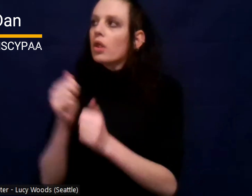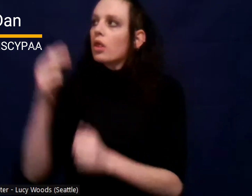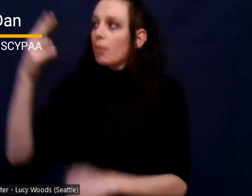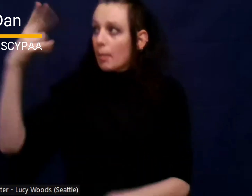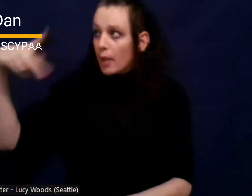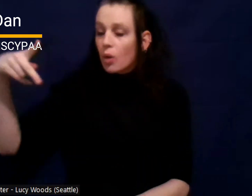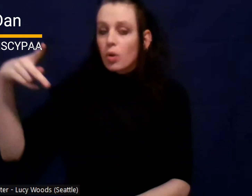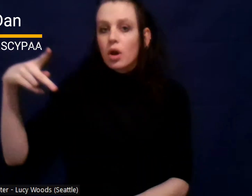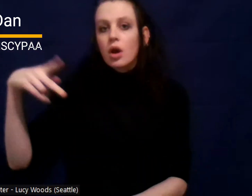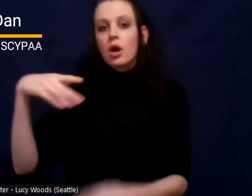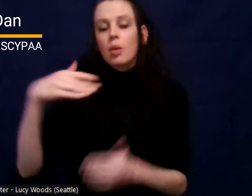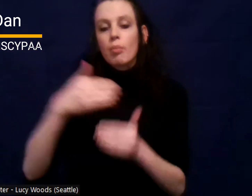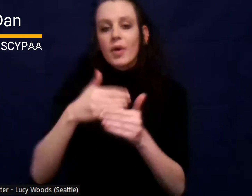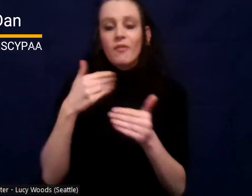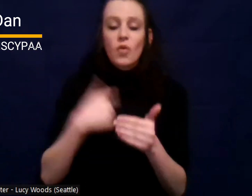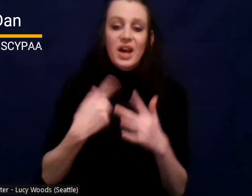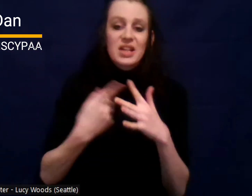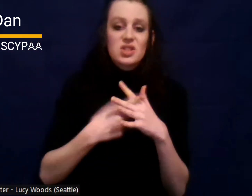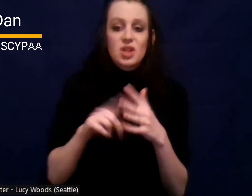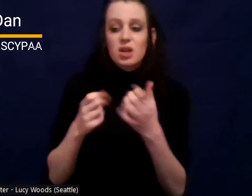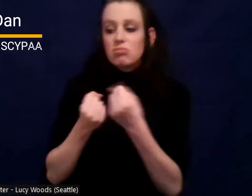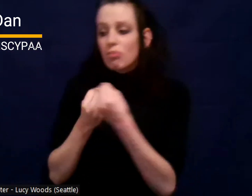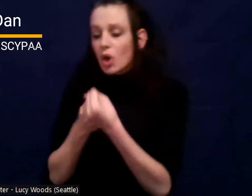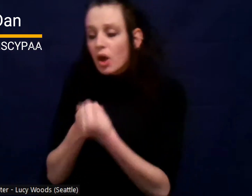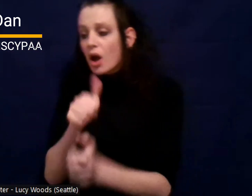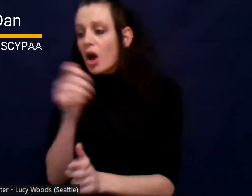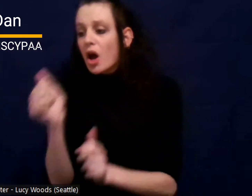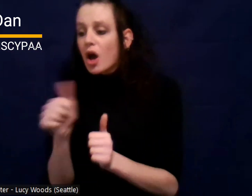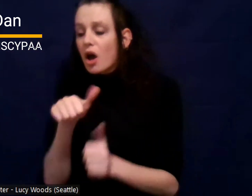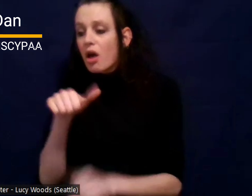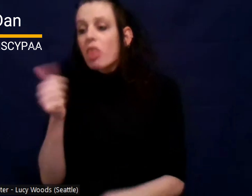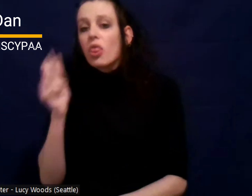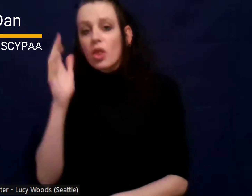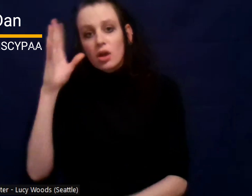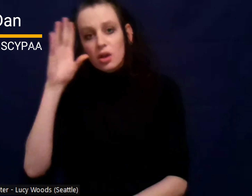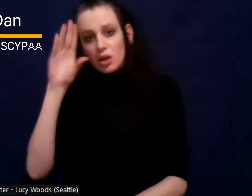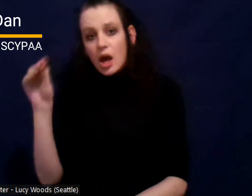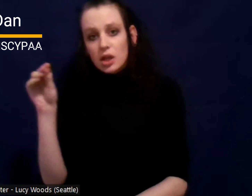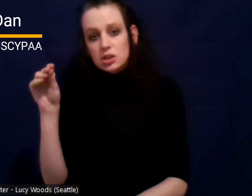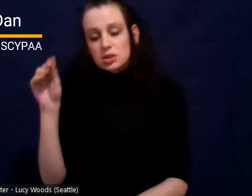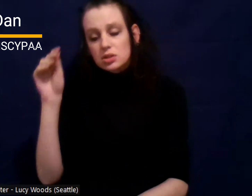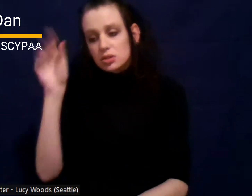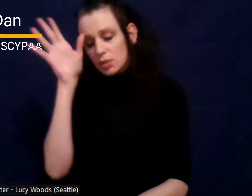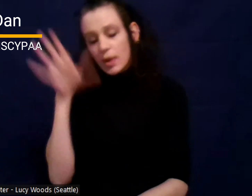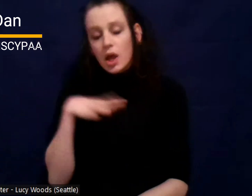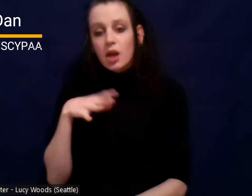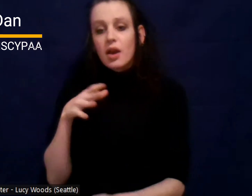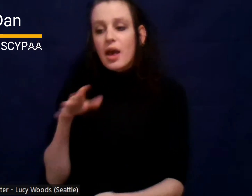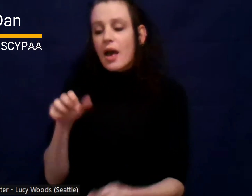start trying to sponsor other guys and help them find their higher powers. You know,